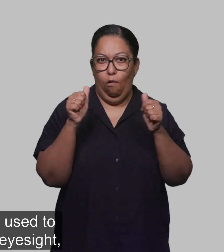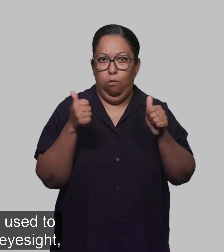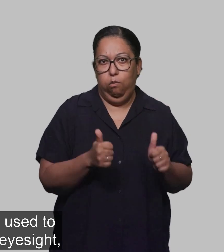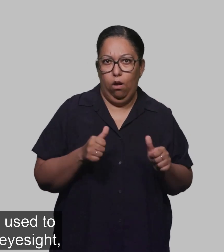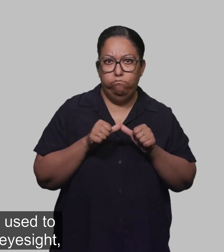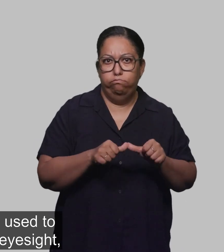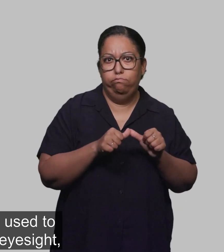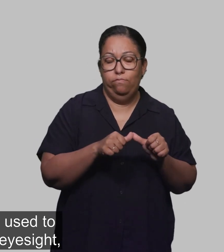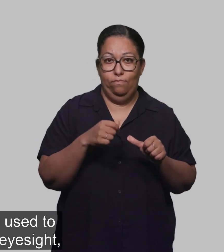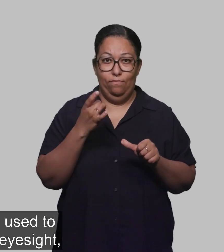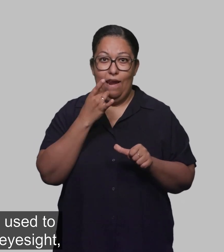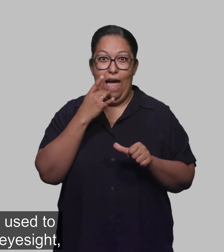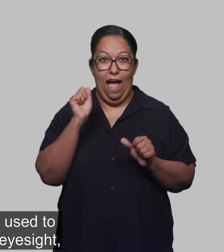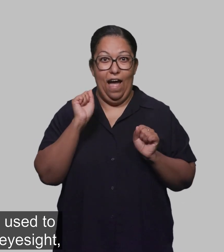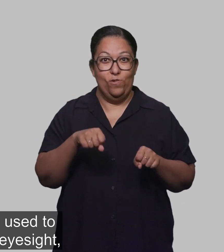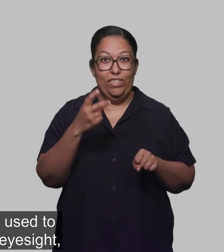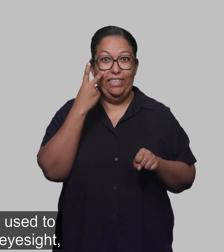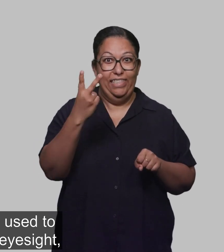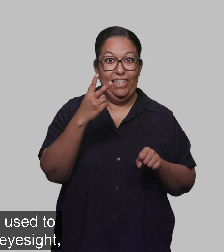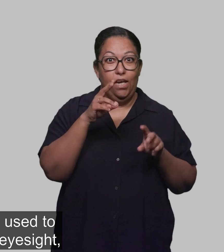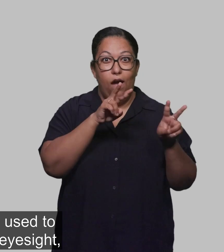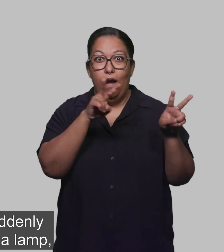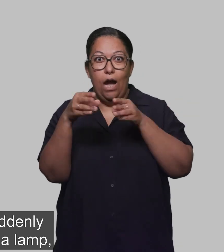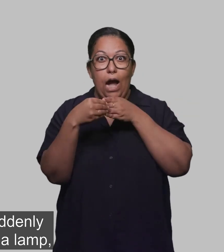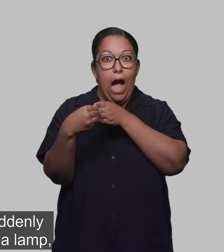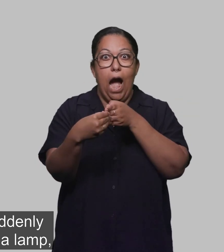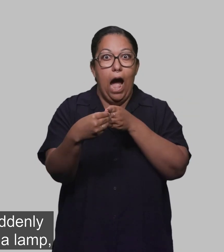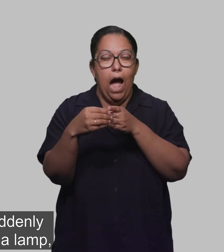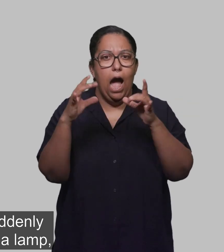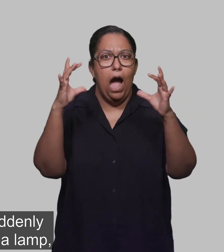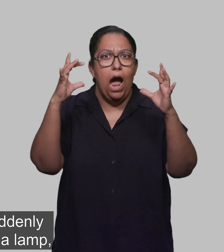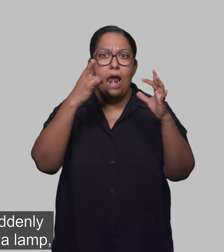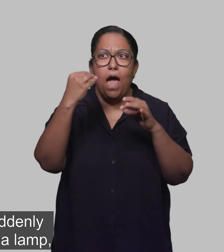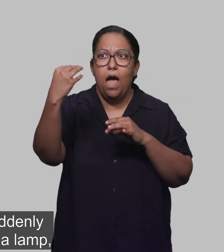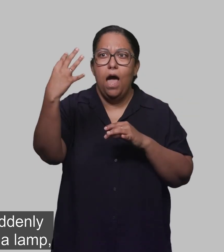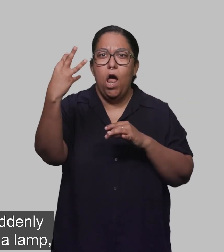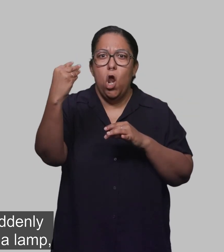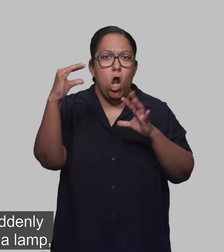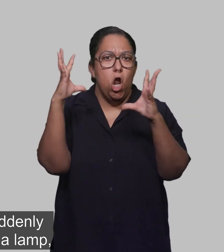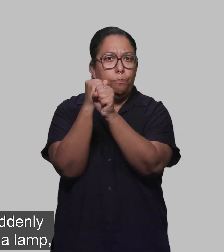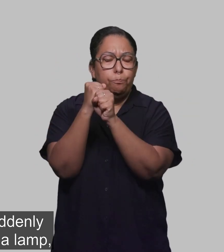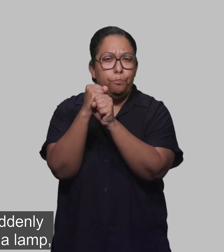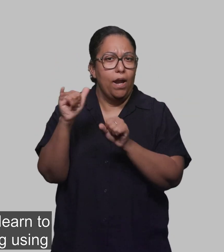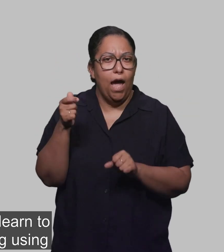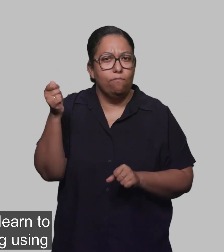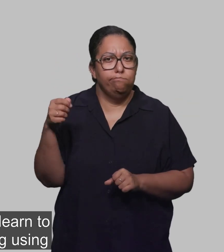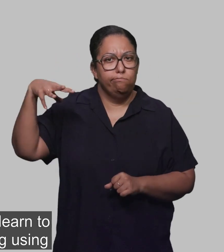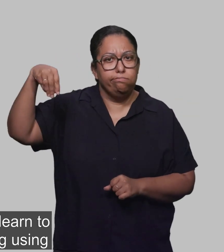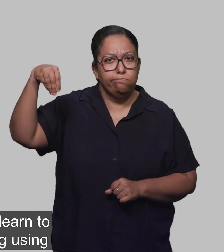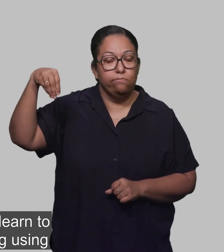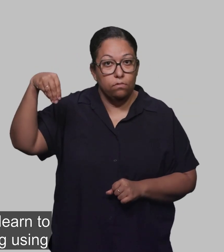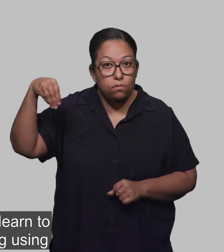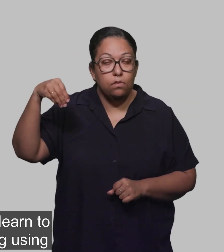light that I used to guide me, my eyesight, that light suddenly went out like a lamp. And I